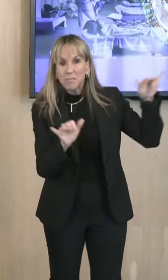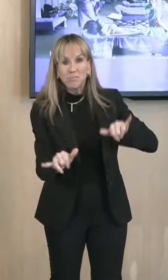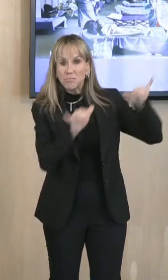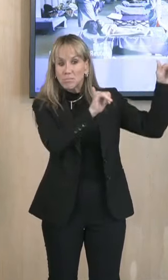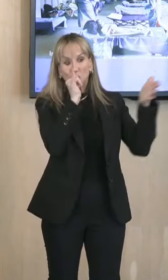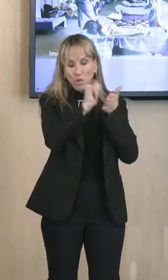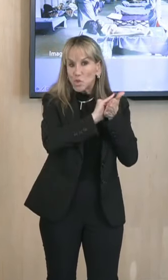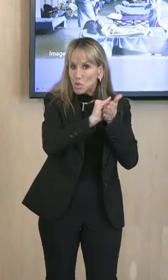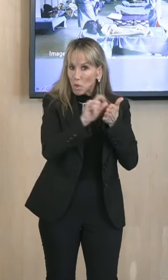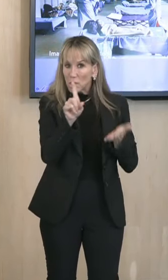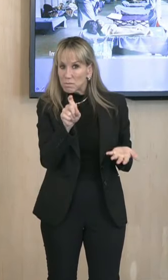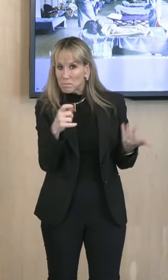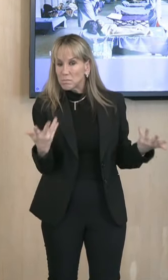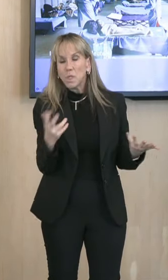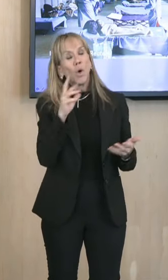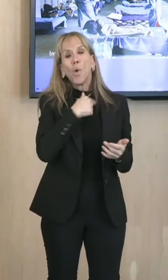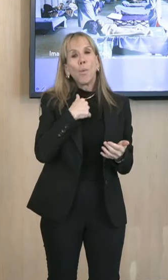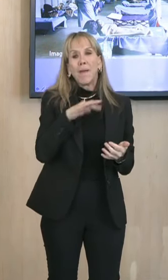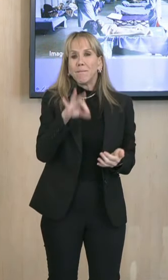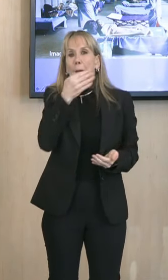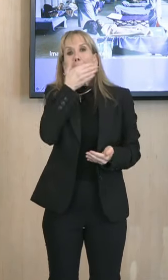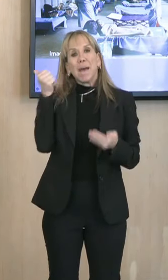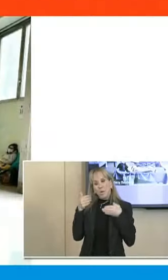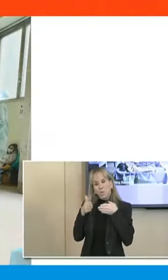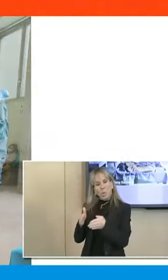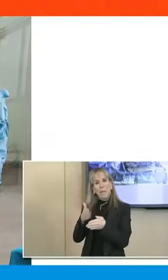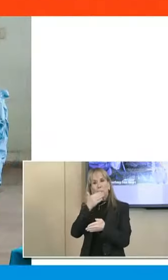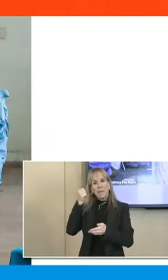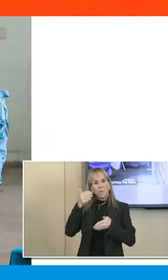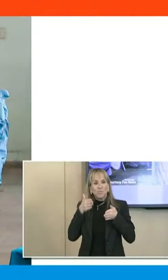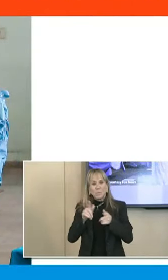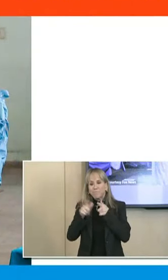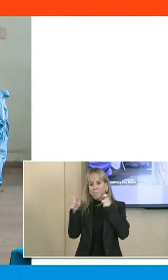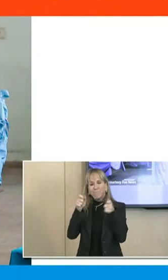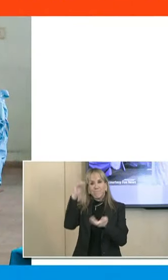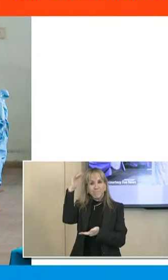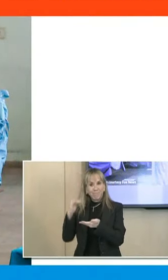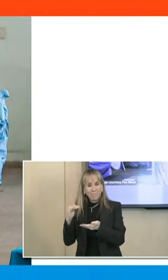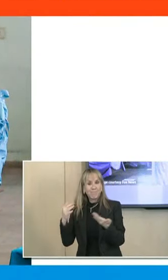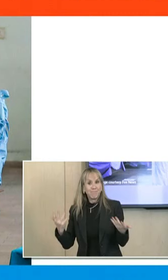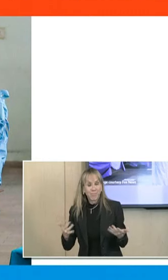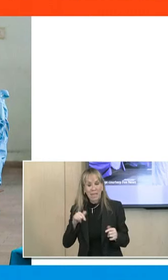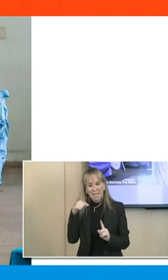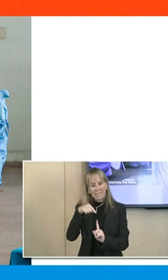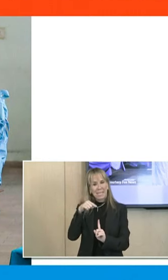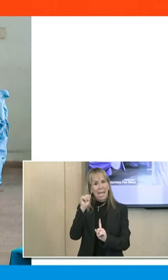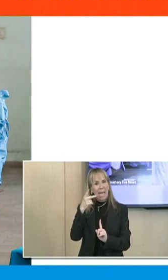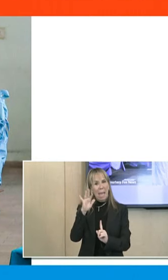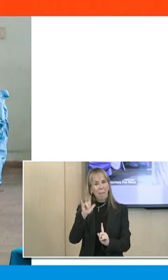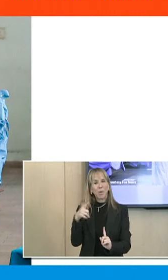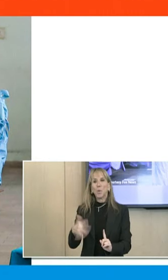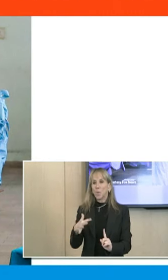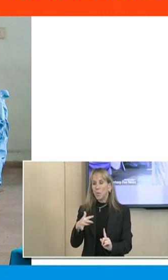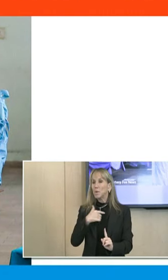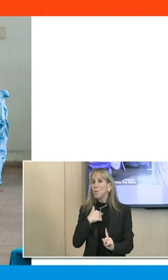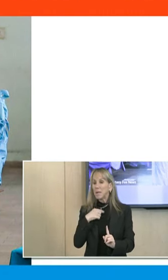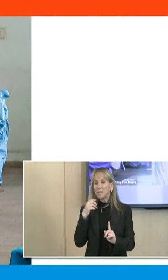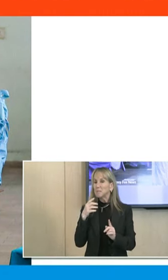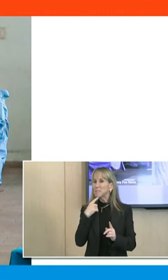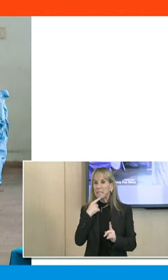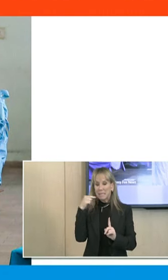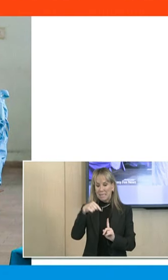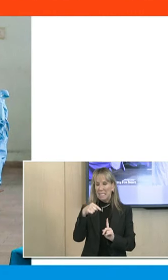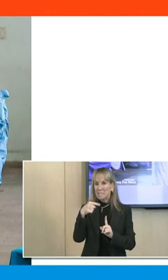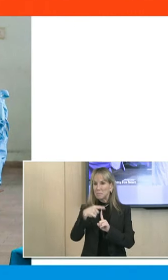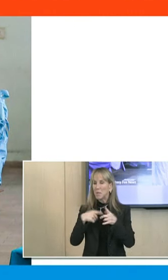find ourselves through a better pathway and a better direction. And so the month of April, we are calling it for it to be a month of